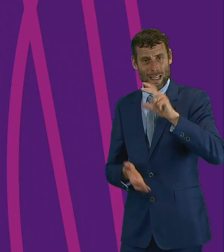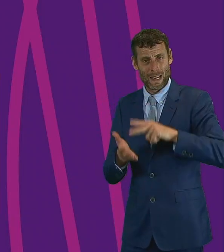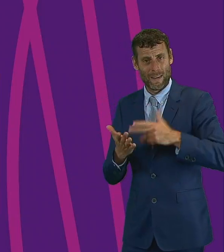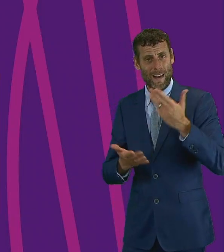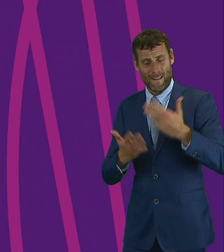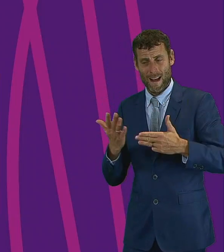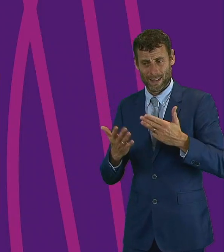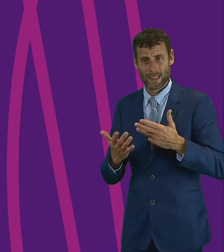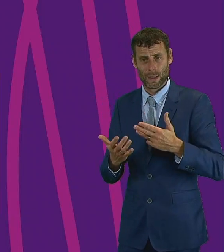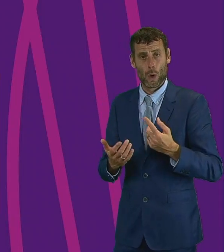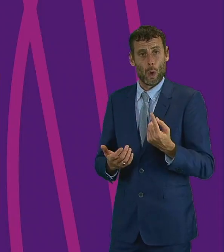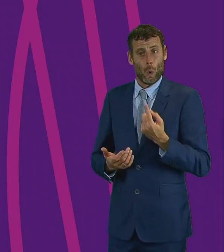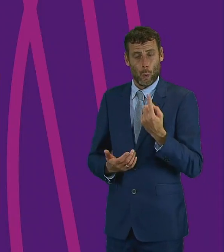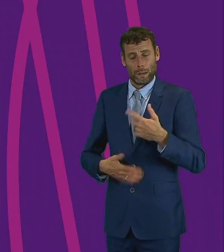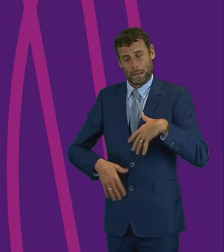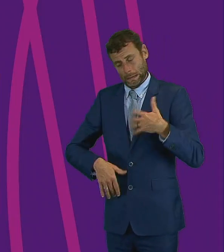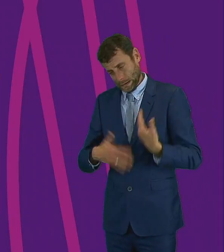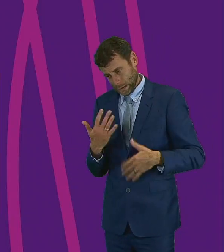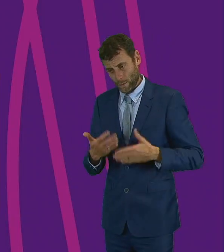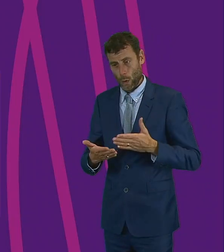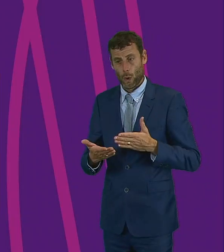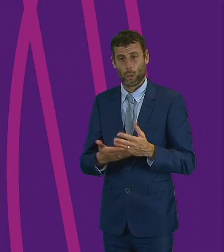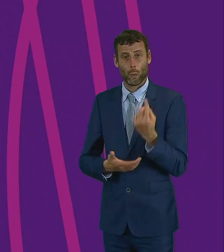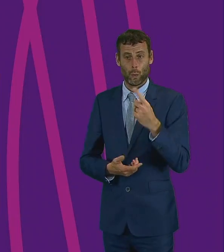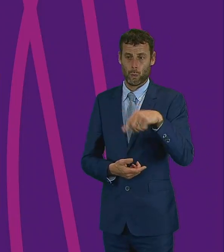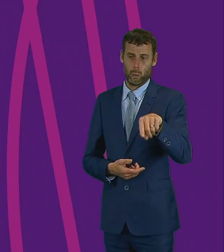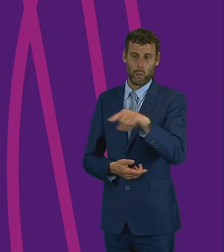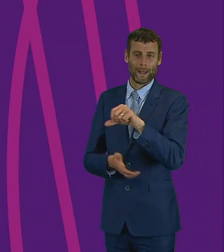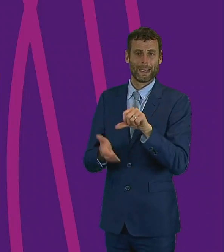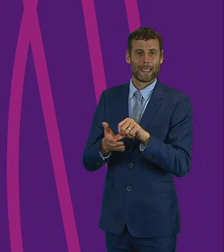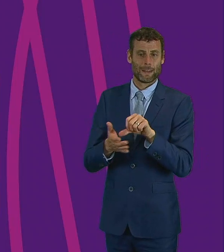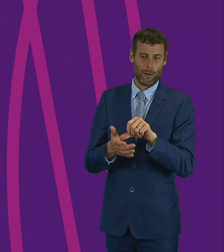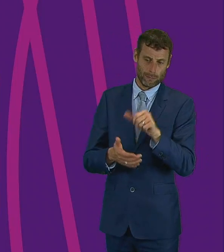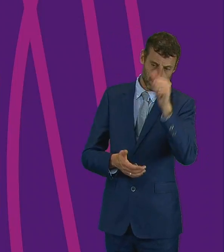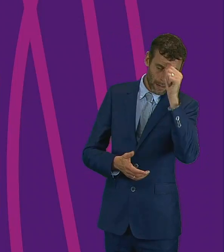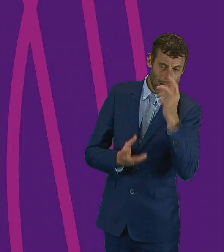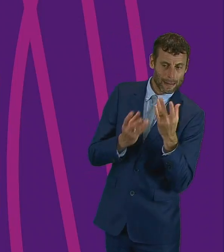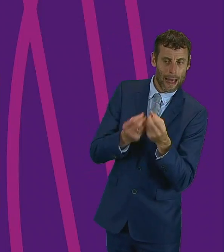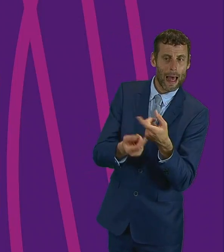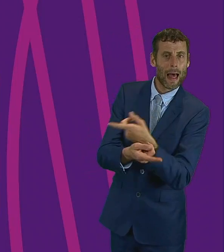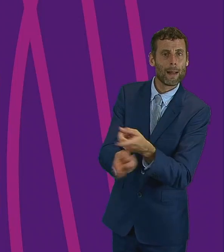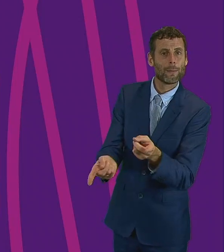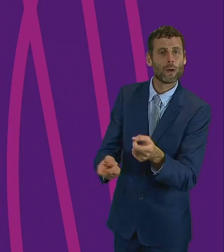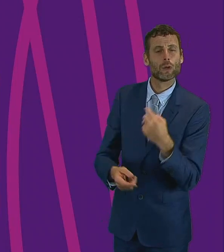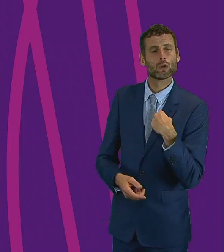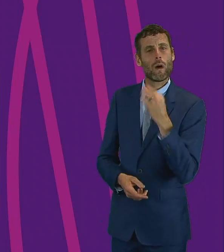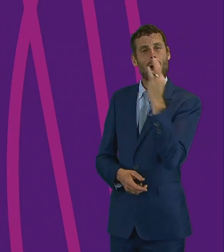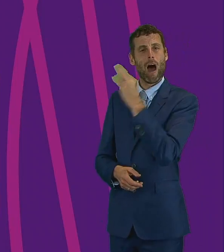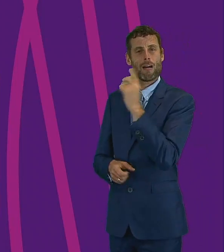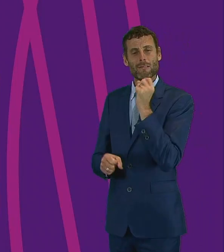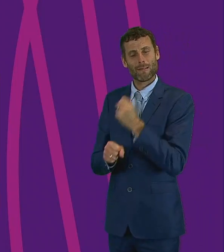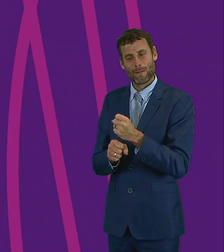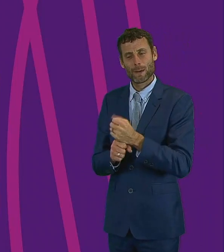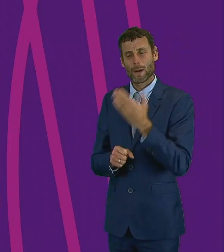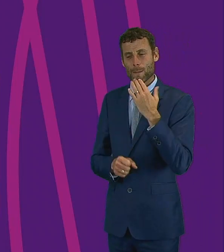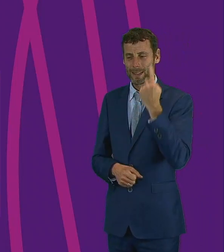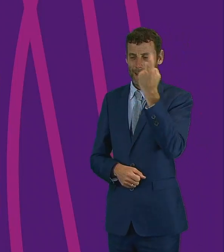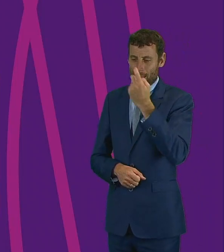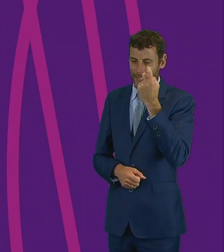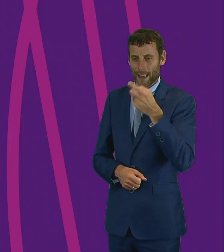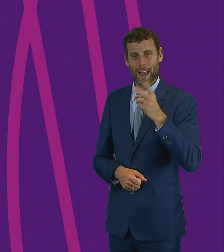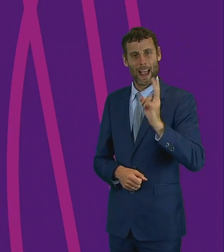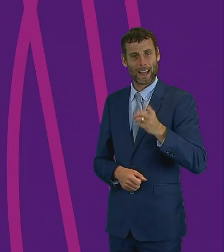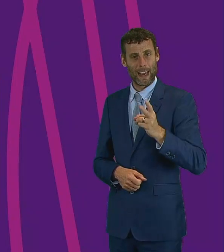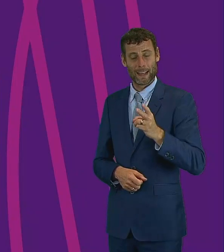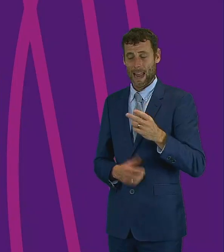in our society who mostly go unseen. So I ask the First Minister if our Government will look again with urgency at the support being offered to our